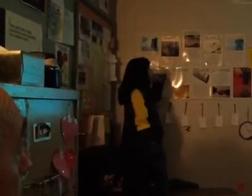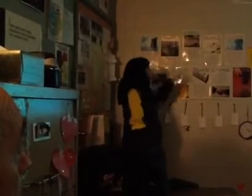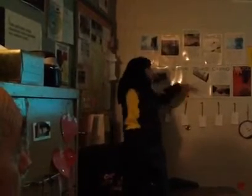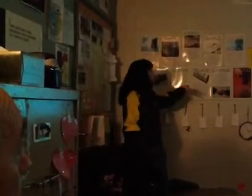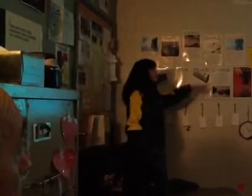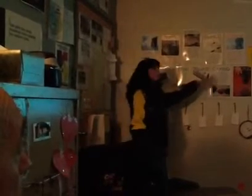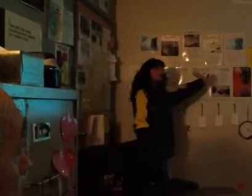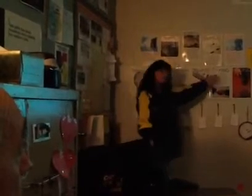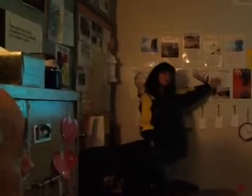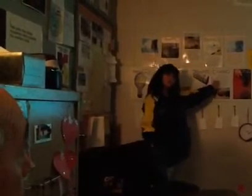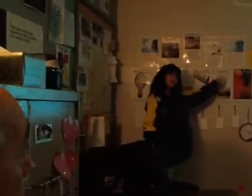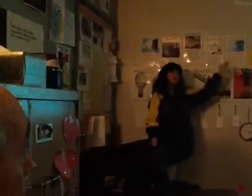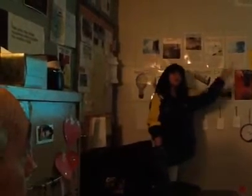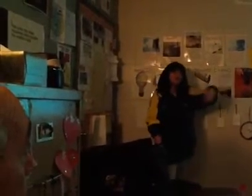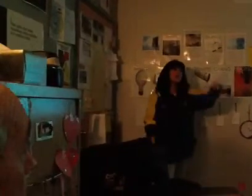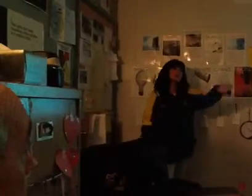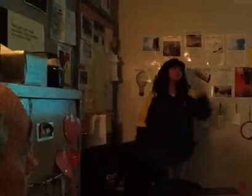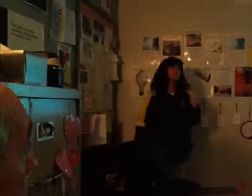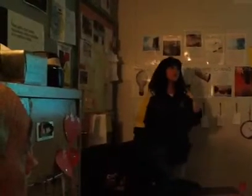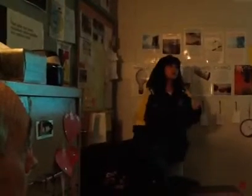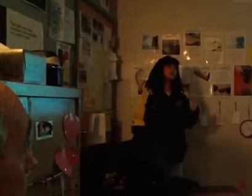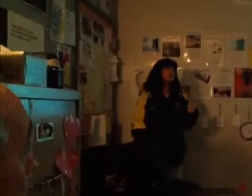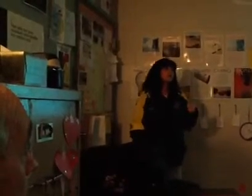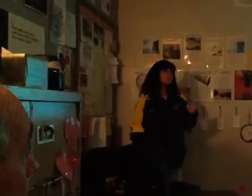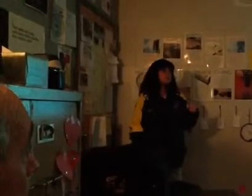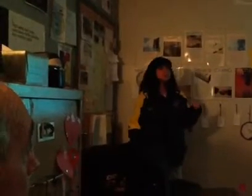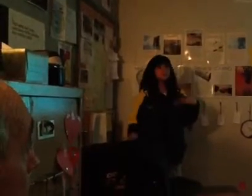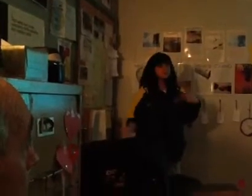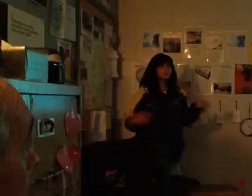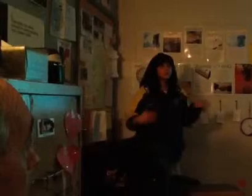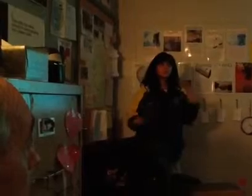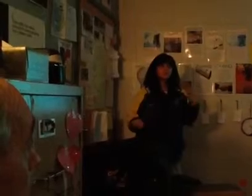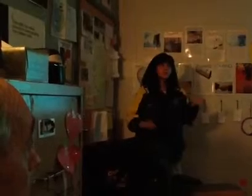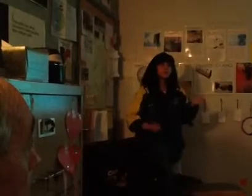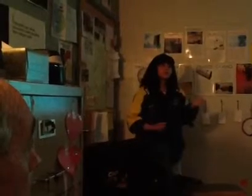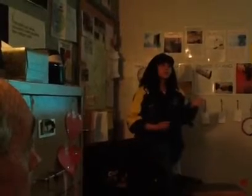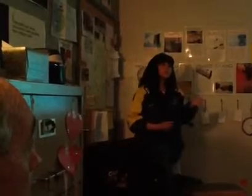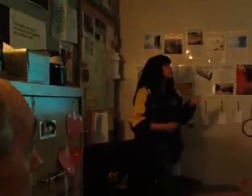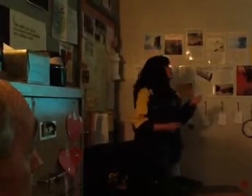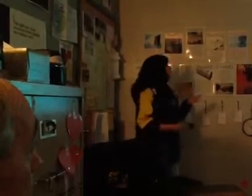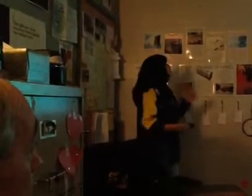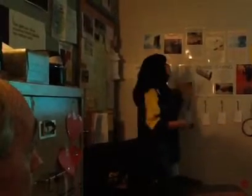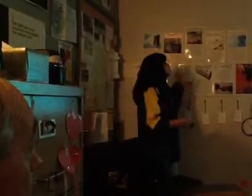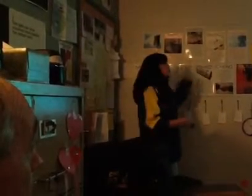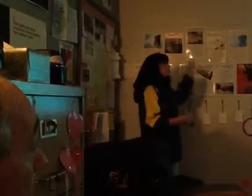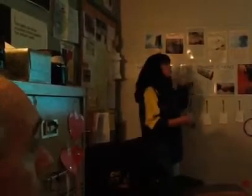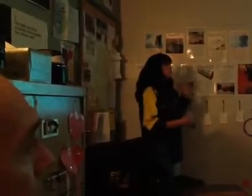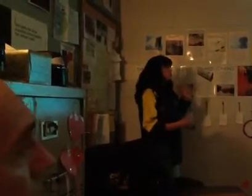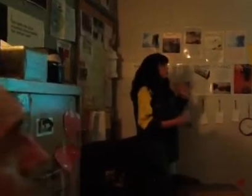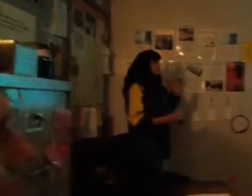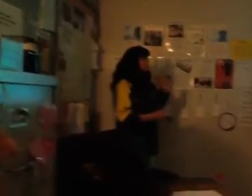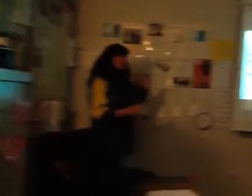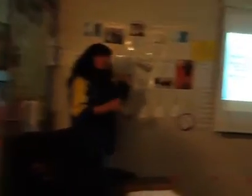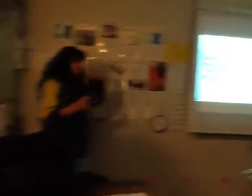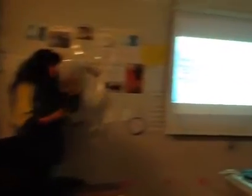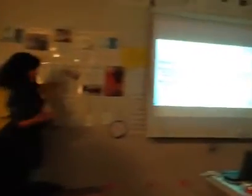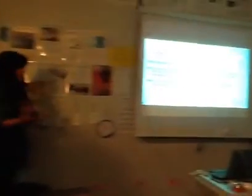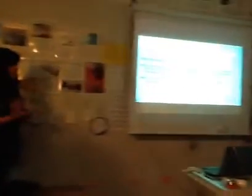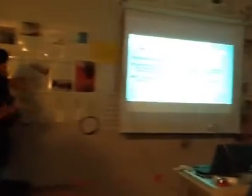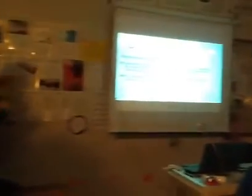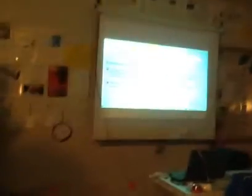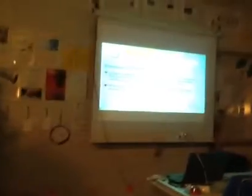was very caring of you to help that other child, that other student with their assignment or whatever. Are you being principled? Are you